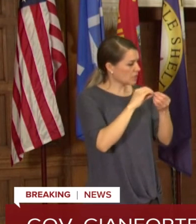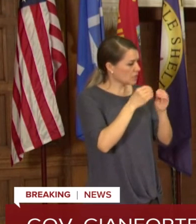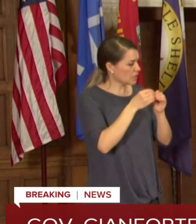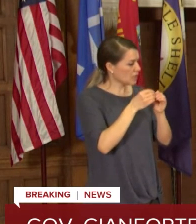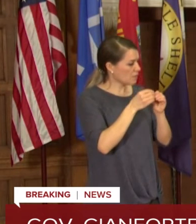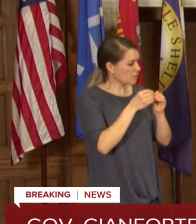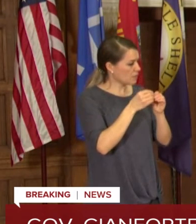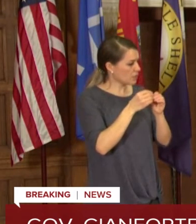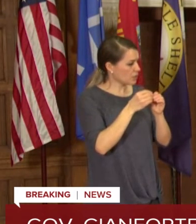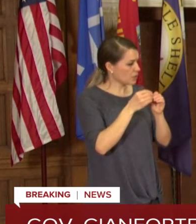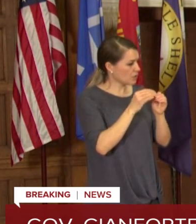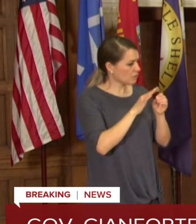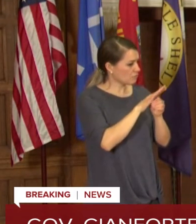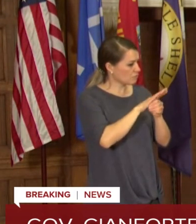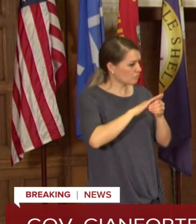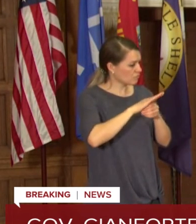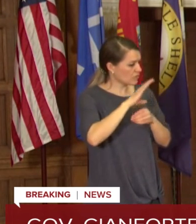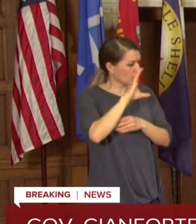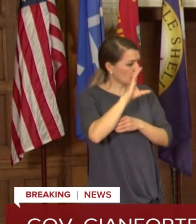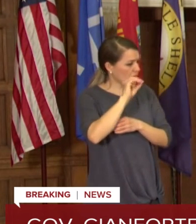have moved past the